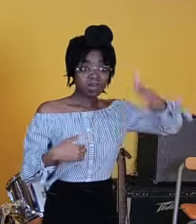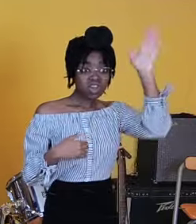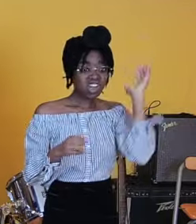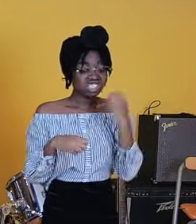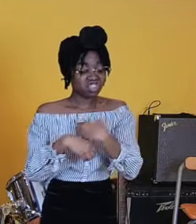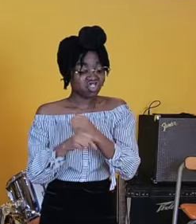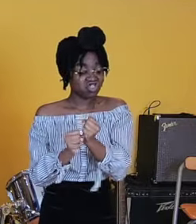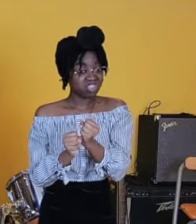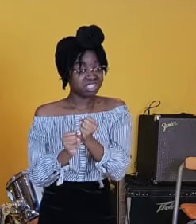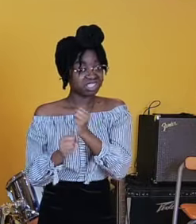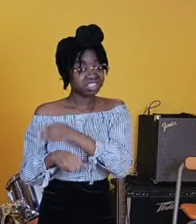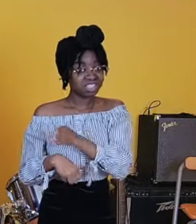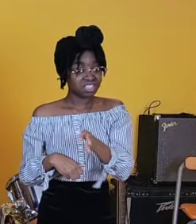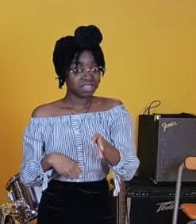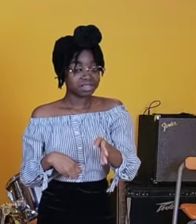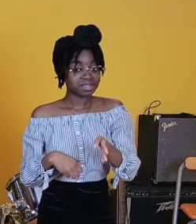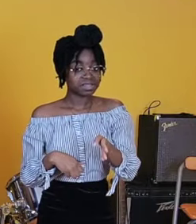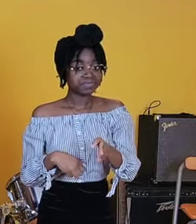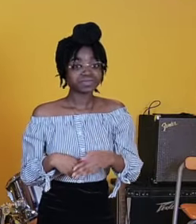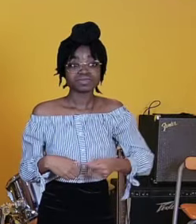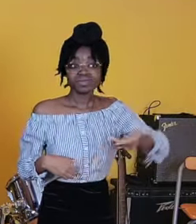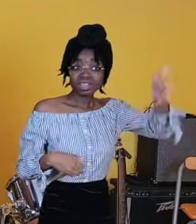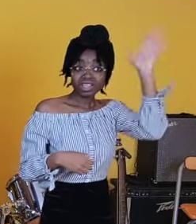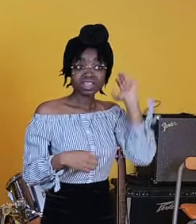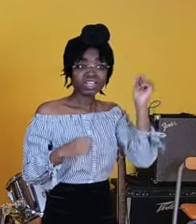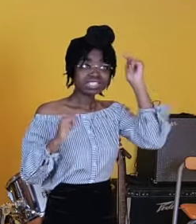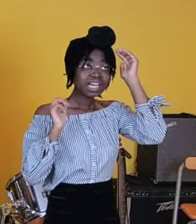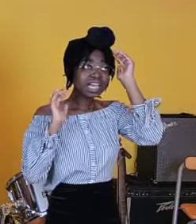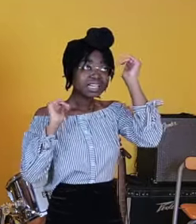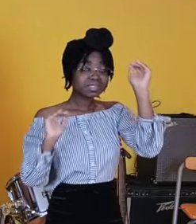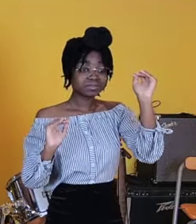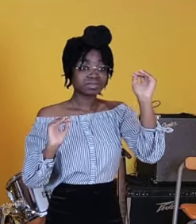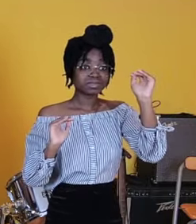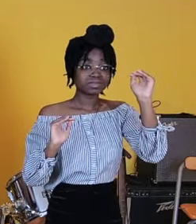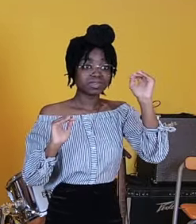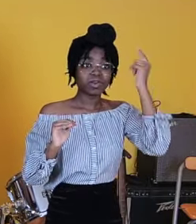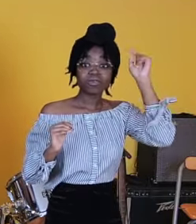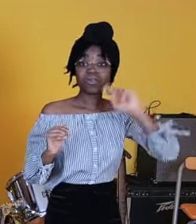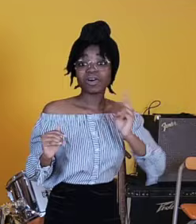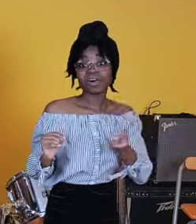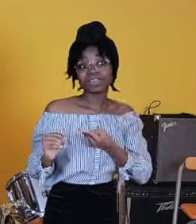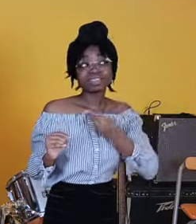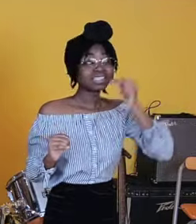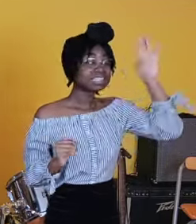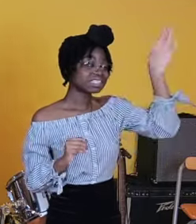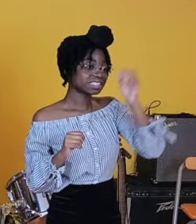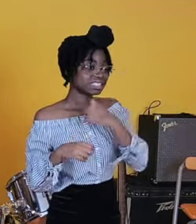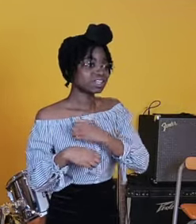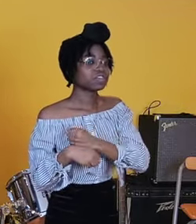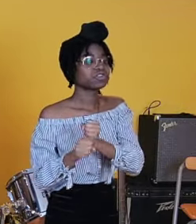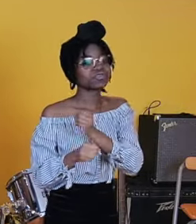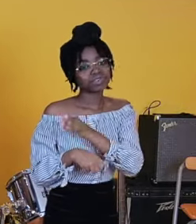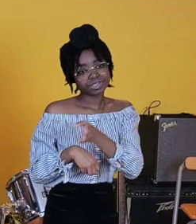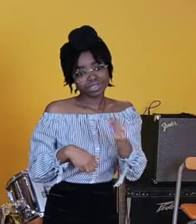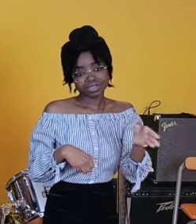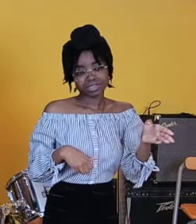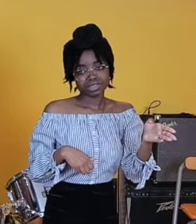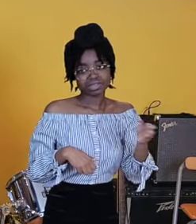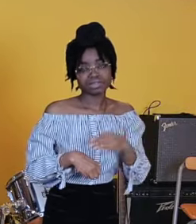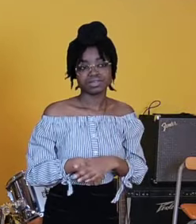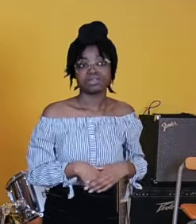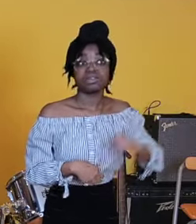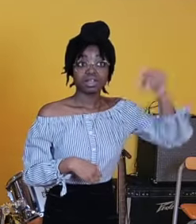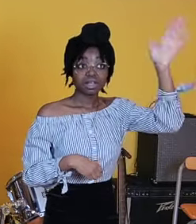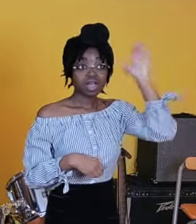about what God expects of us as his creation. See that? Adam is teaching us as